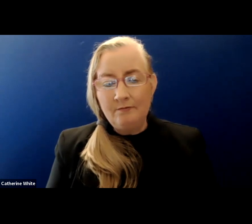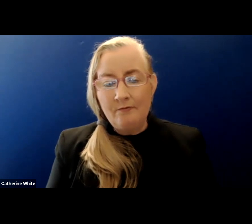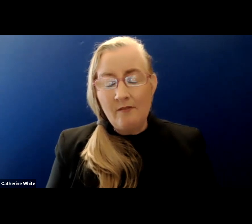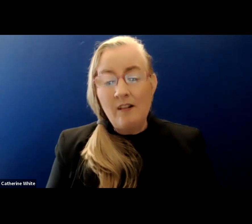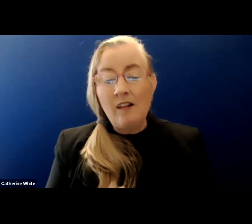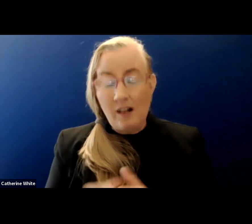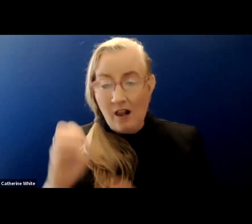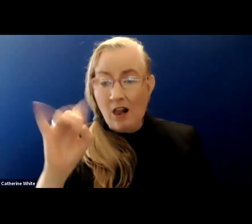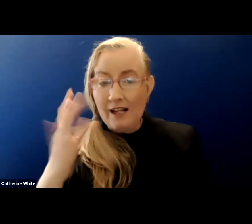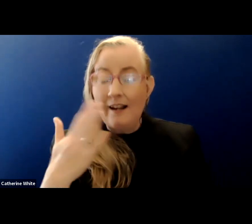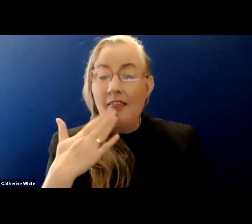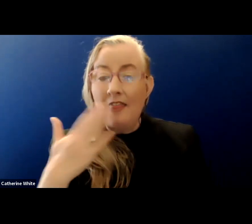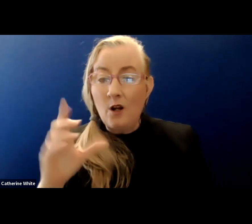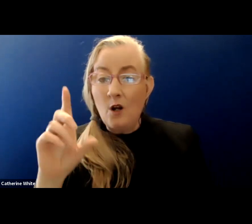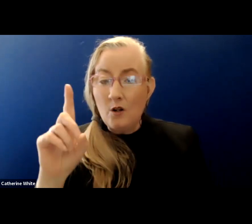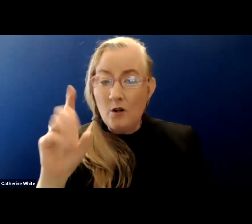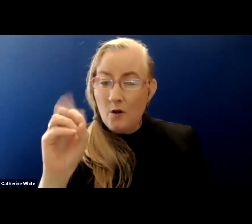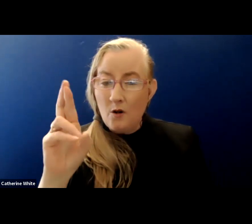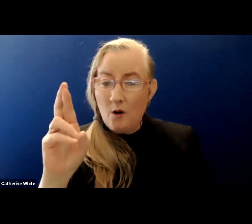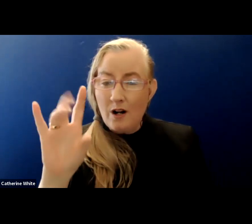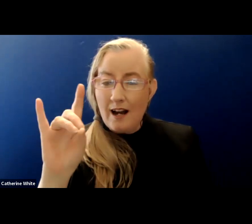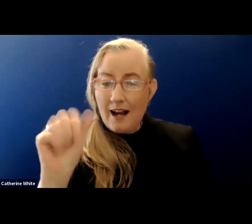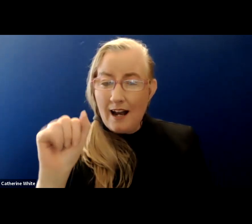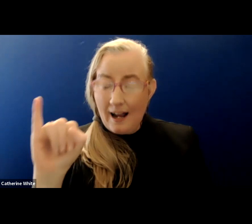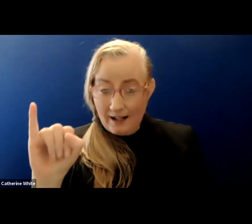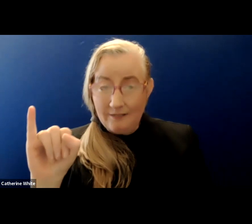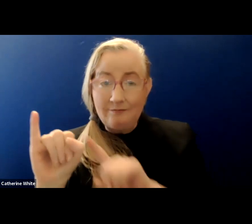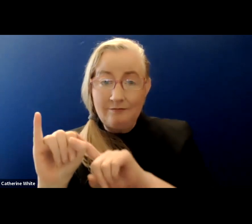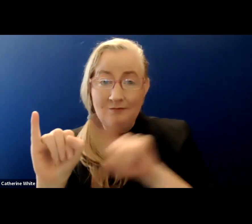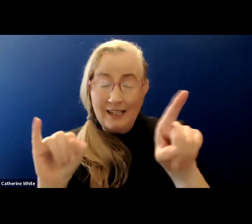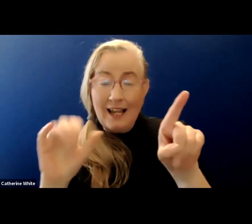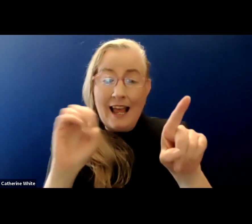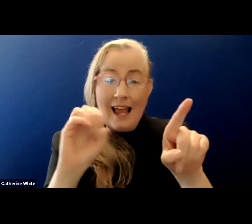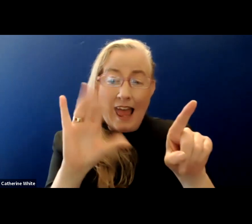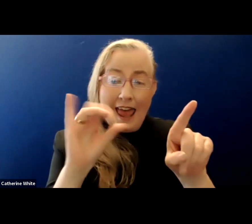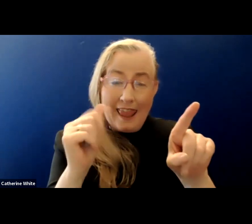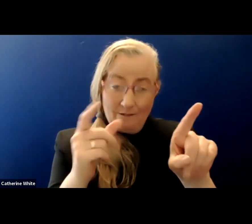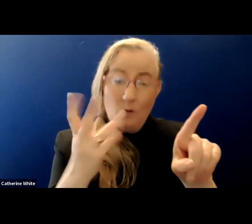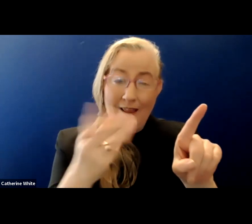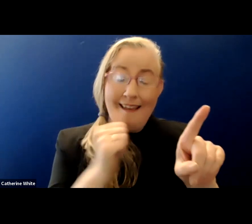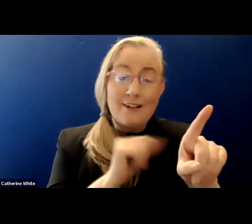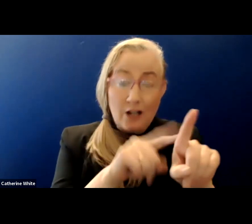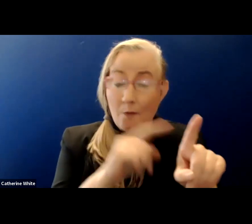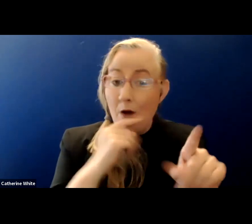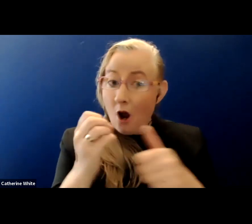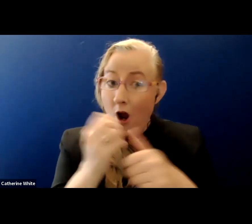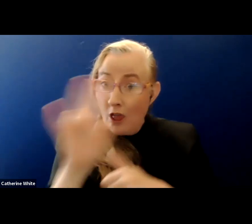Okay, thank you very much, Dor. We'll put that question to Eliav. Let's take a few more questions if there are some.